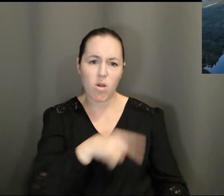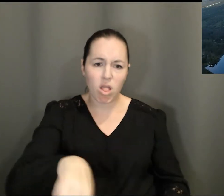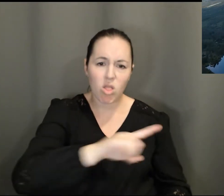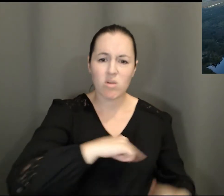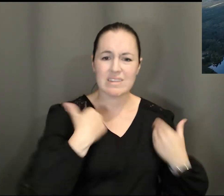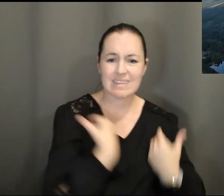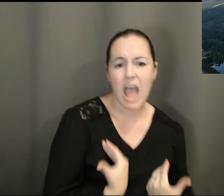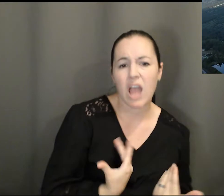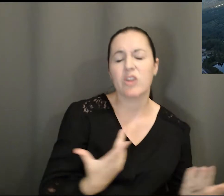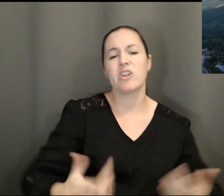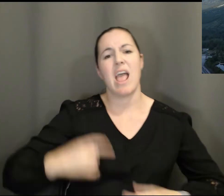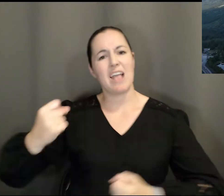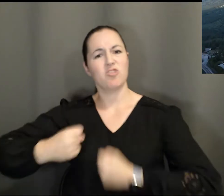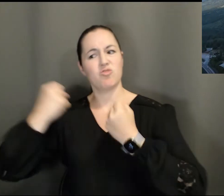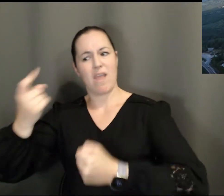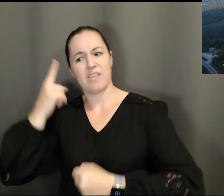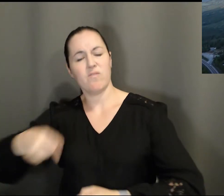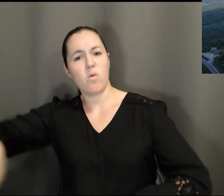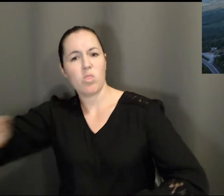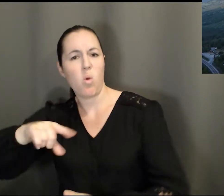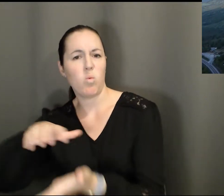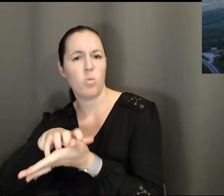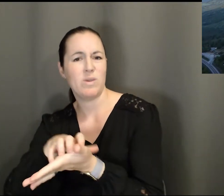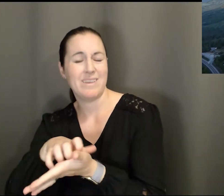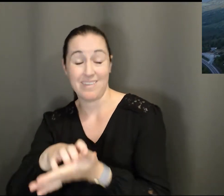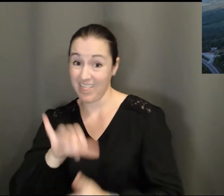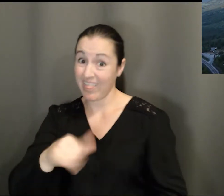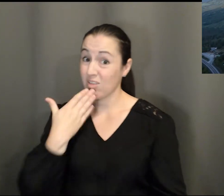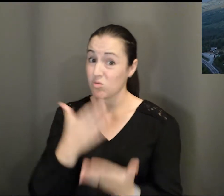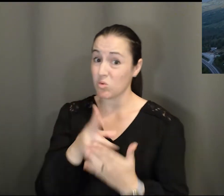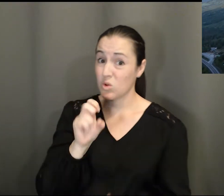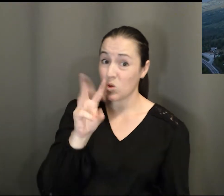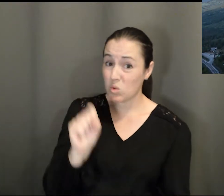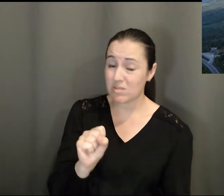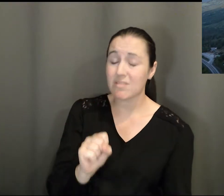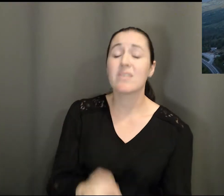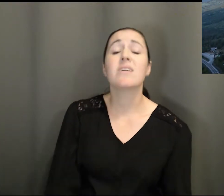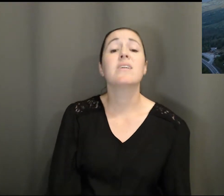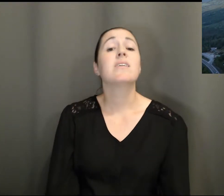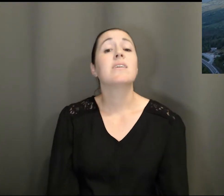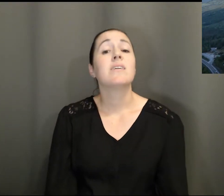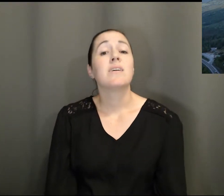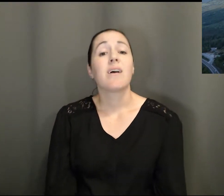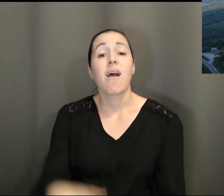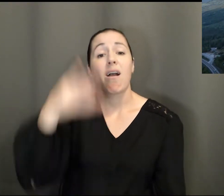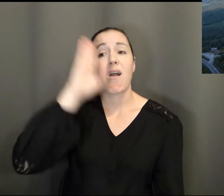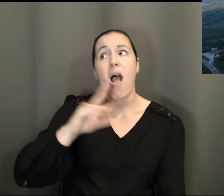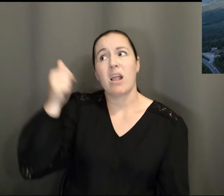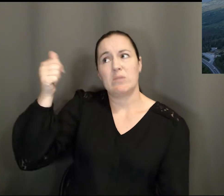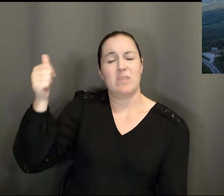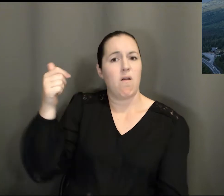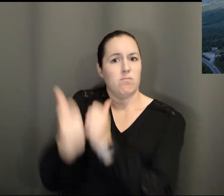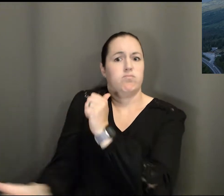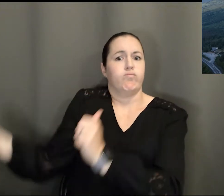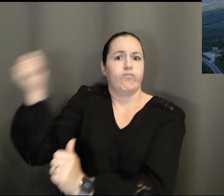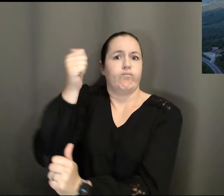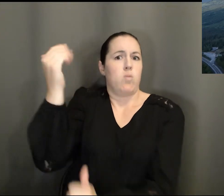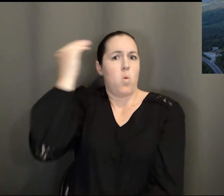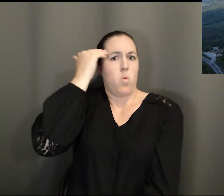not only is he all-powerful, but he's all-knowing. The psalmist says in Psalm 147:5, how great is our Lord.